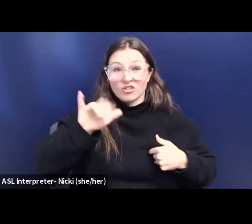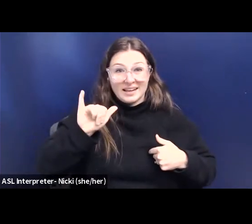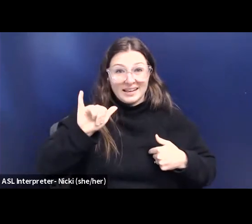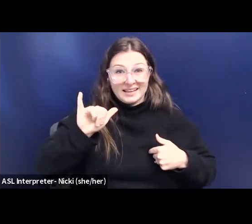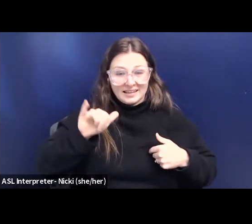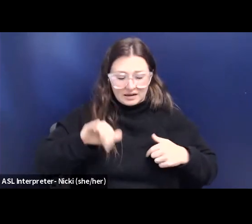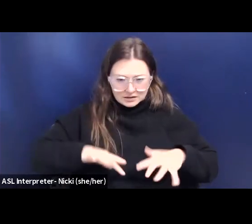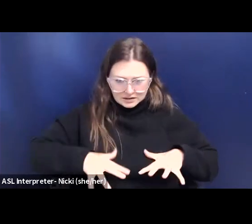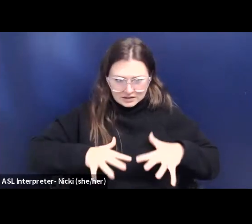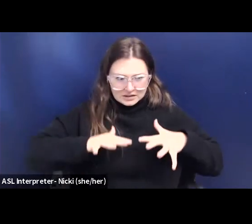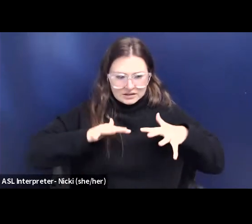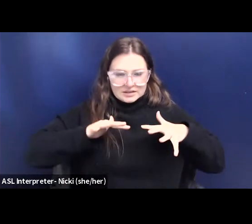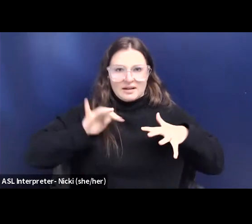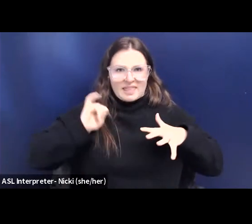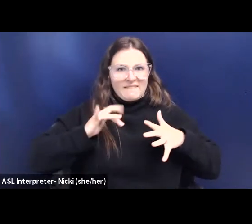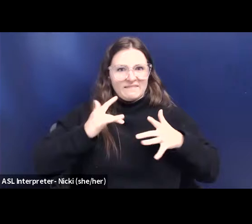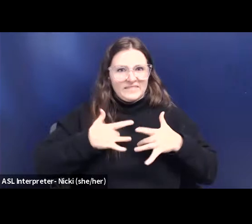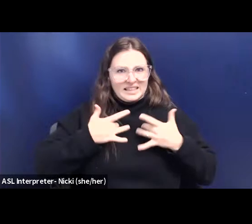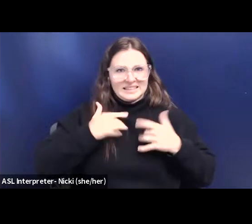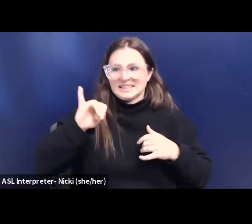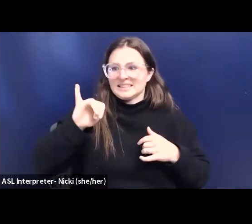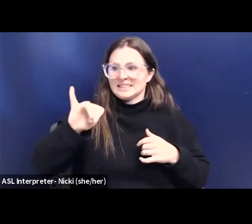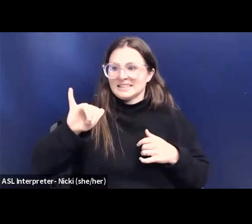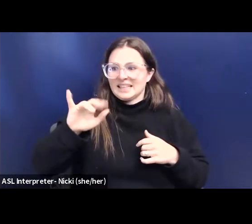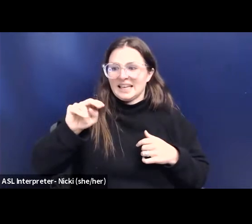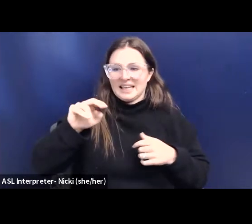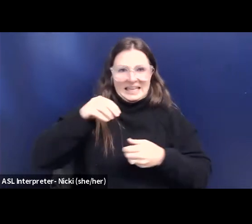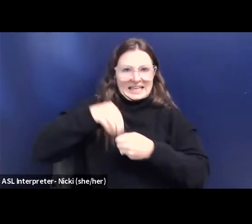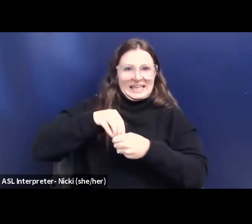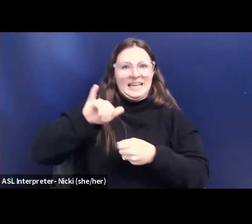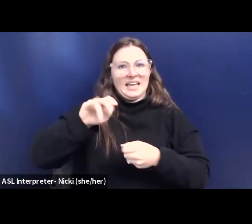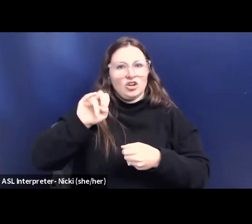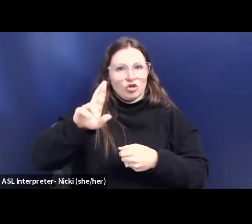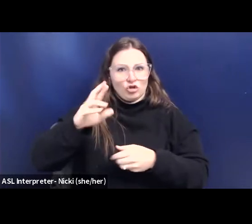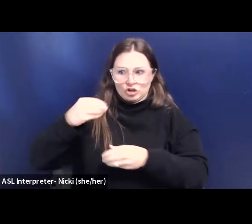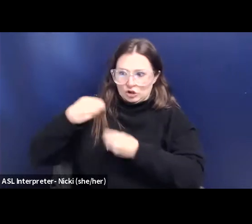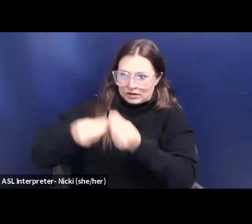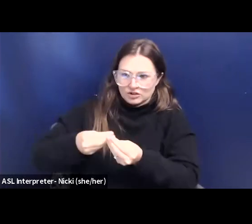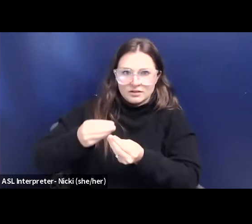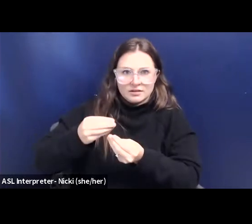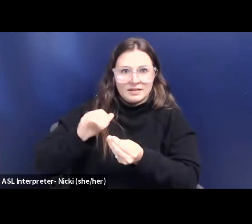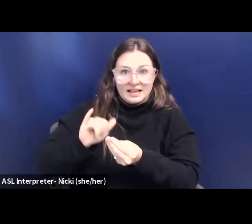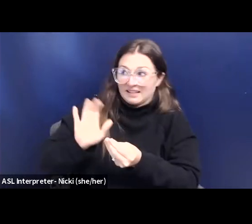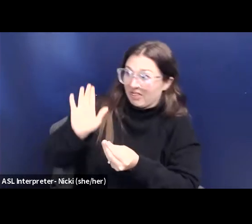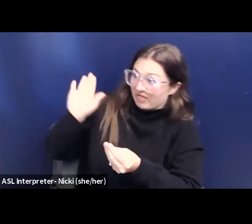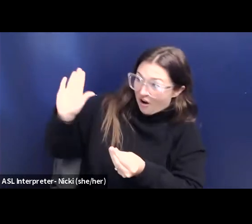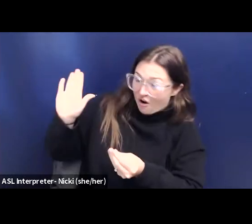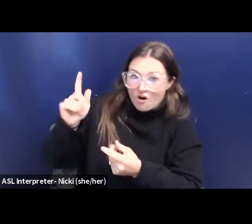right? Like that I'm carrying the weariness of my ancestors as well as mine.